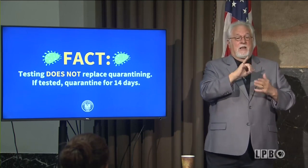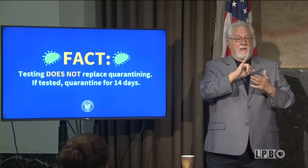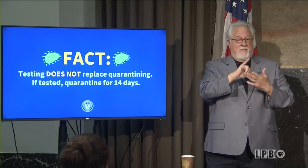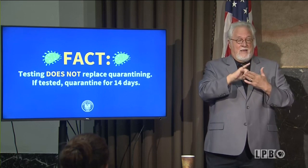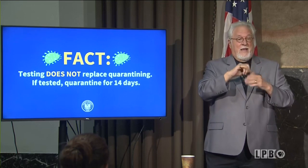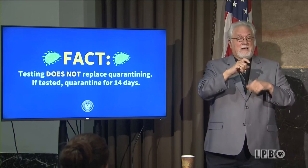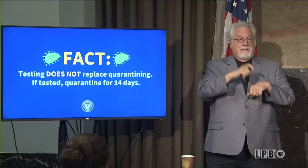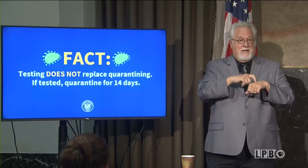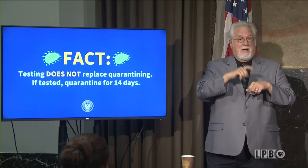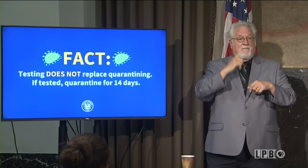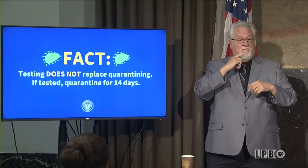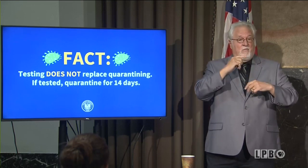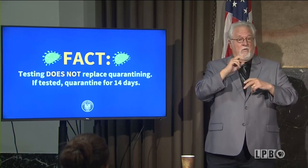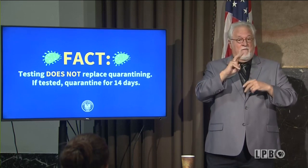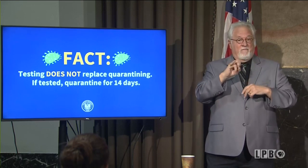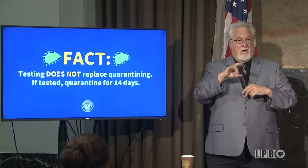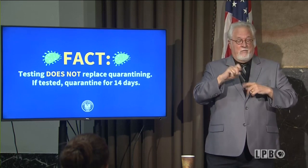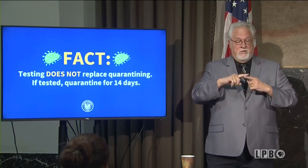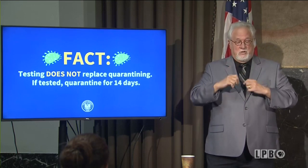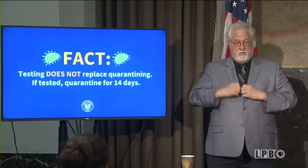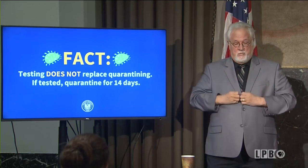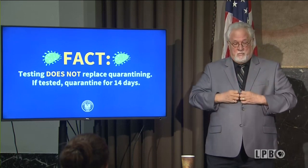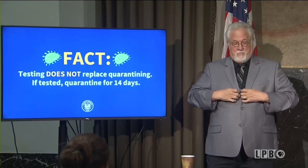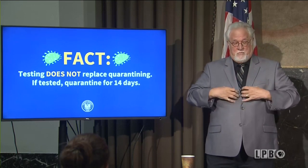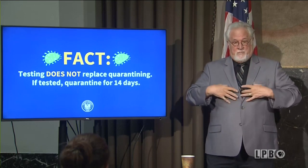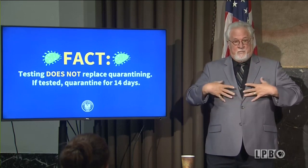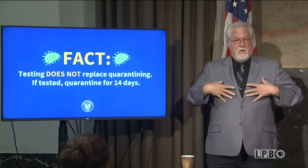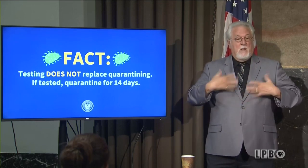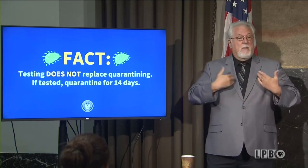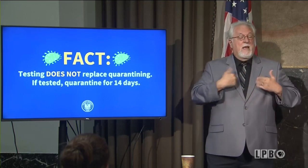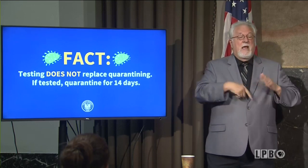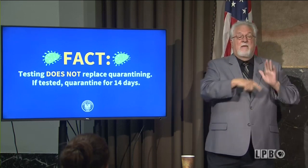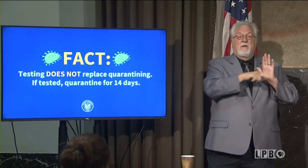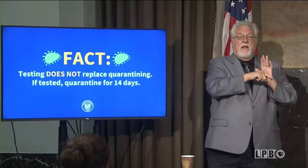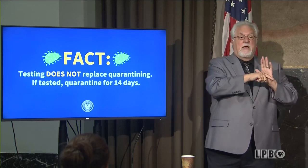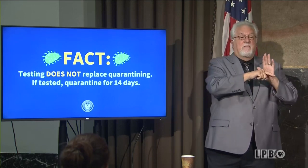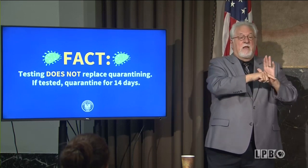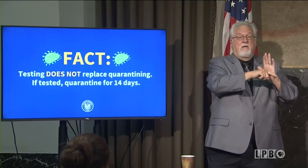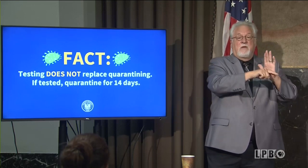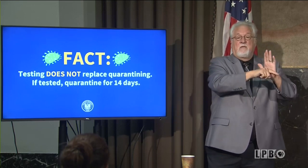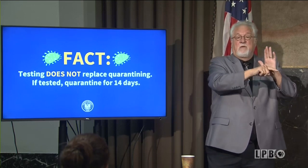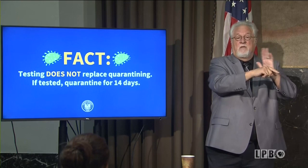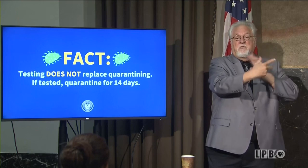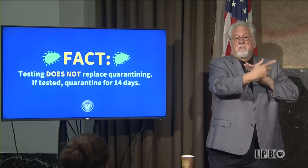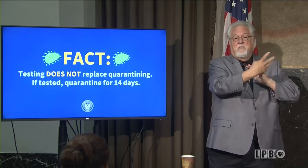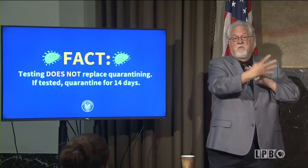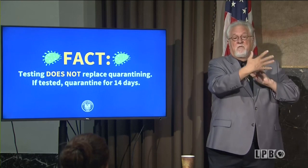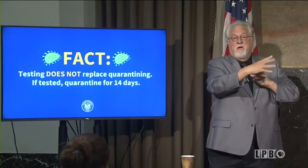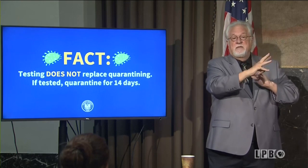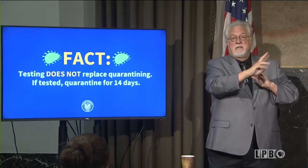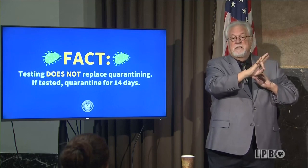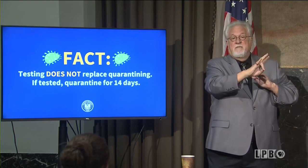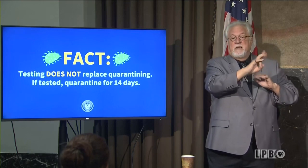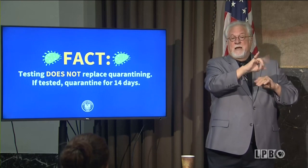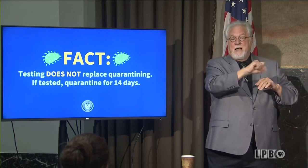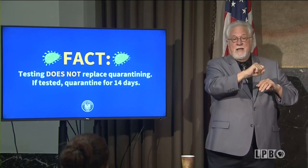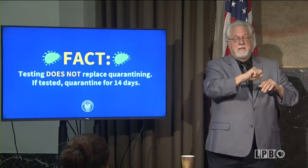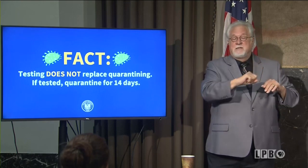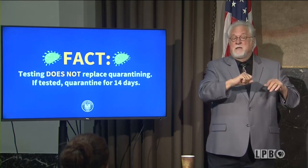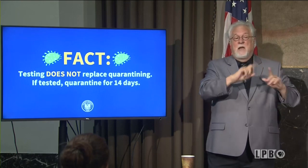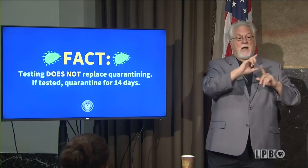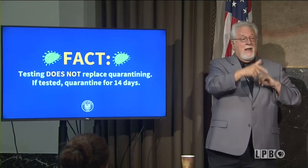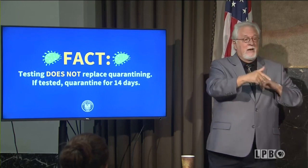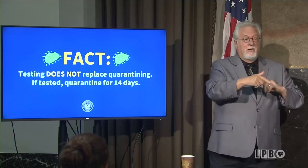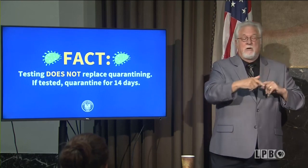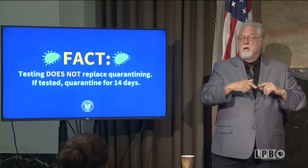virus to build up, and you may have negative tests 3 days, 7 days later. So that's why we tell people, stay home. You've been